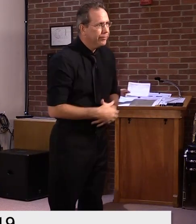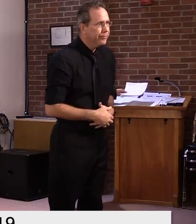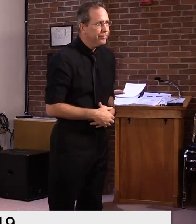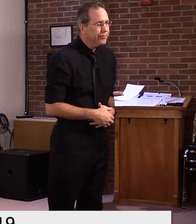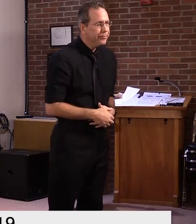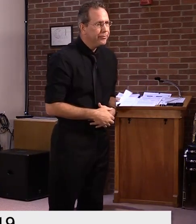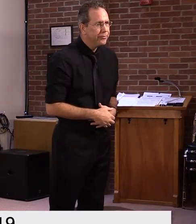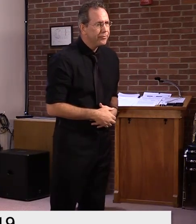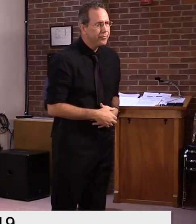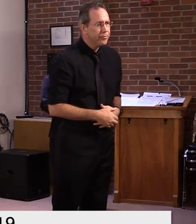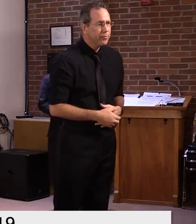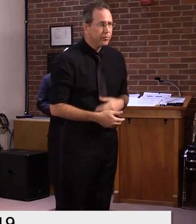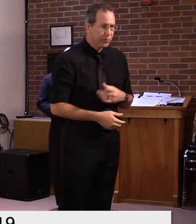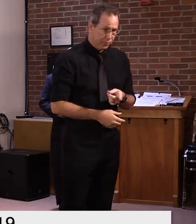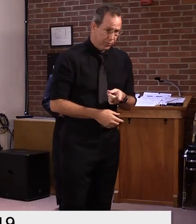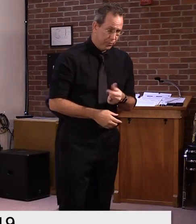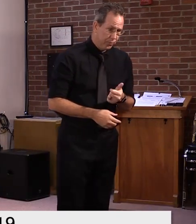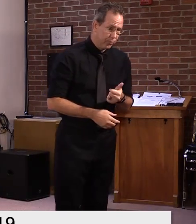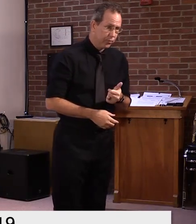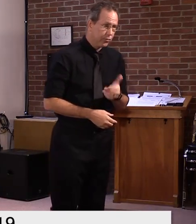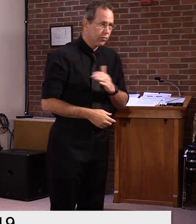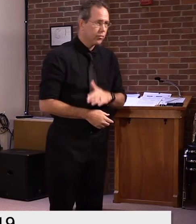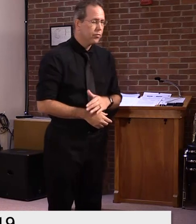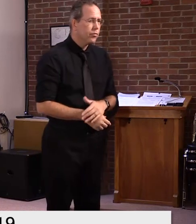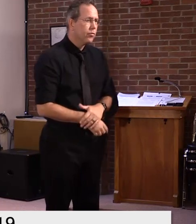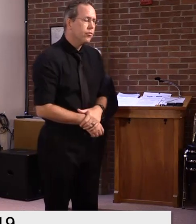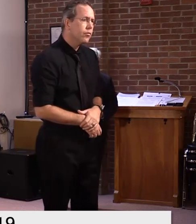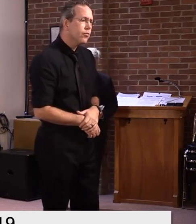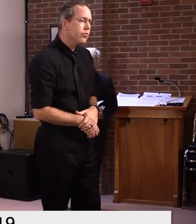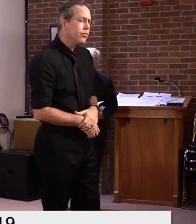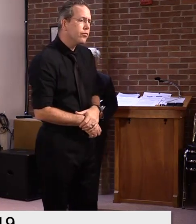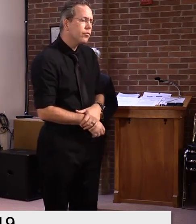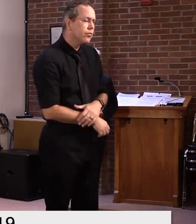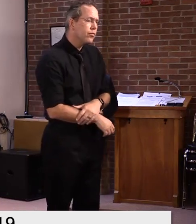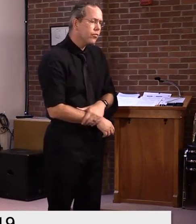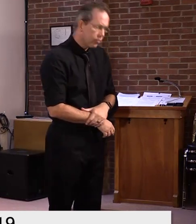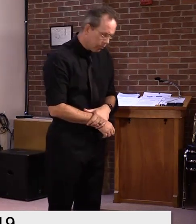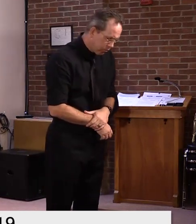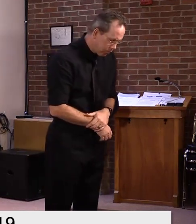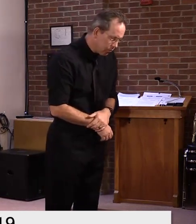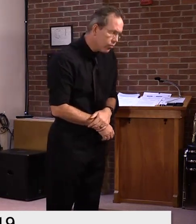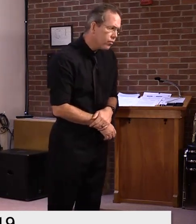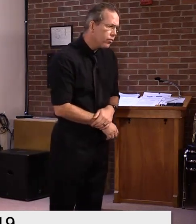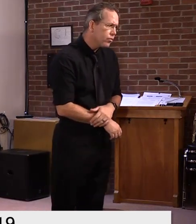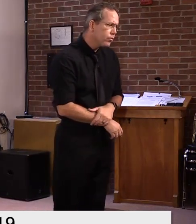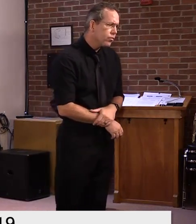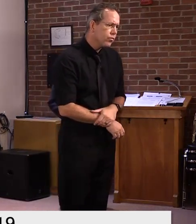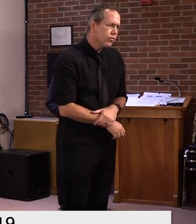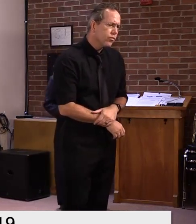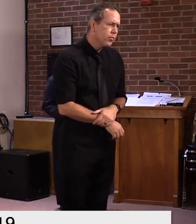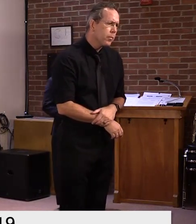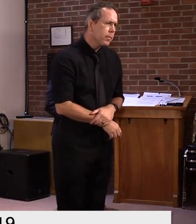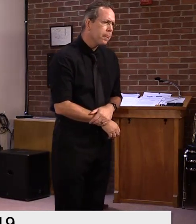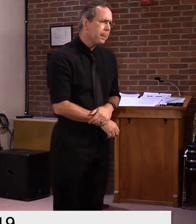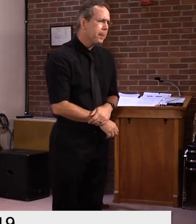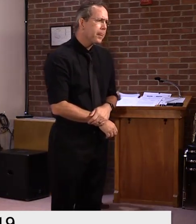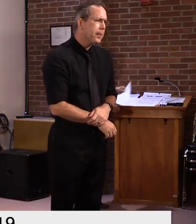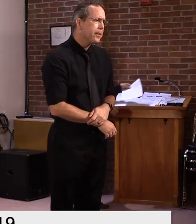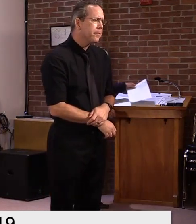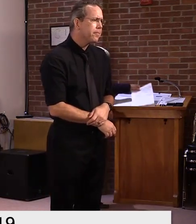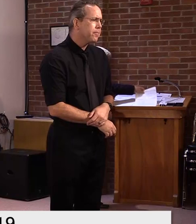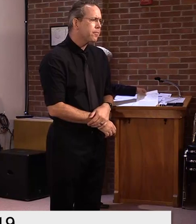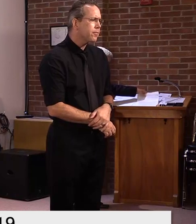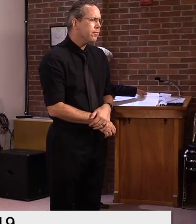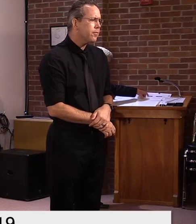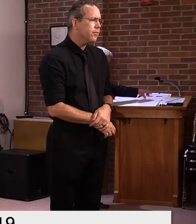I have a question for Dr. Levine. I saw that Quidel, the company that made the antigen test that we use in southern Vermont, said that their investigation